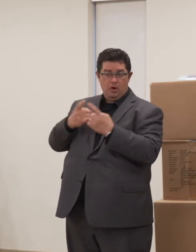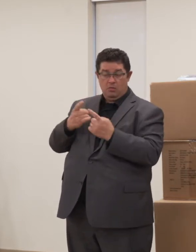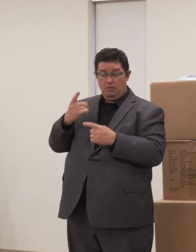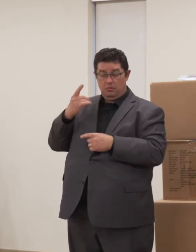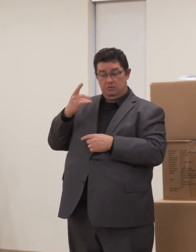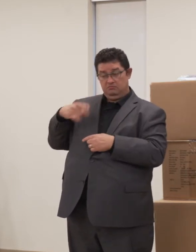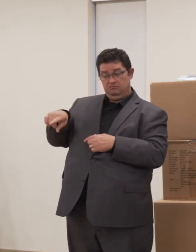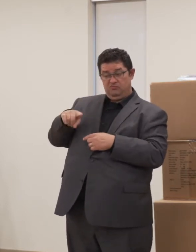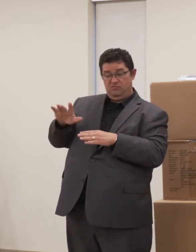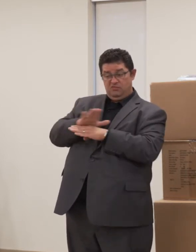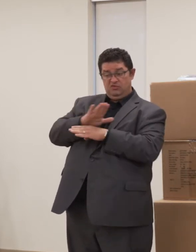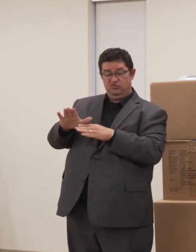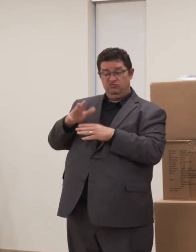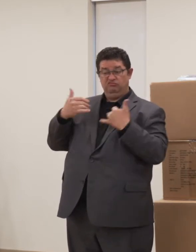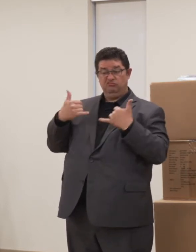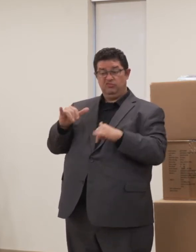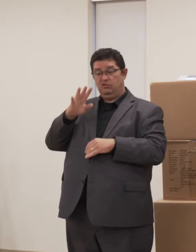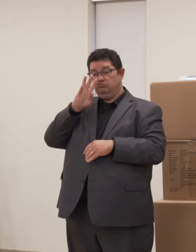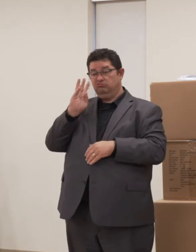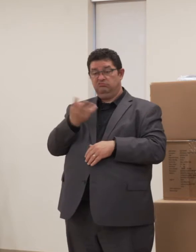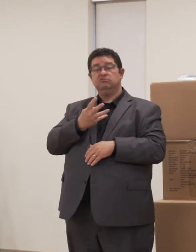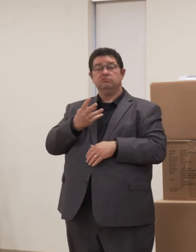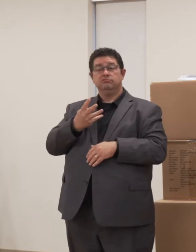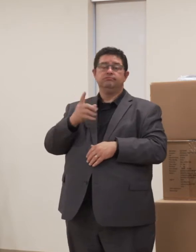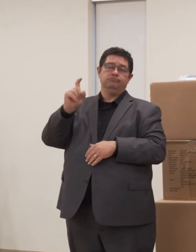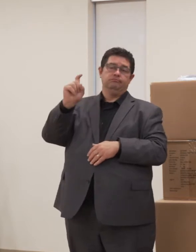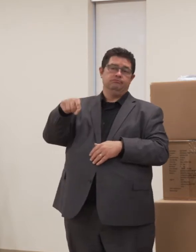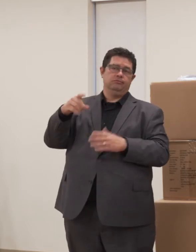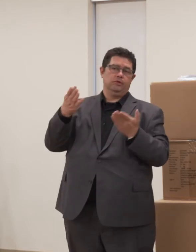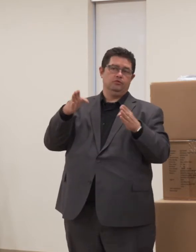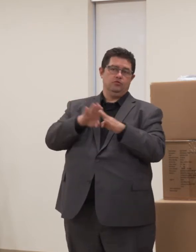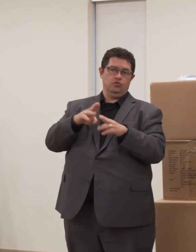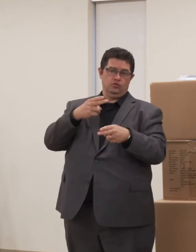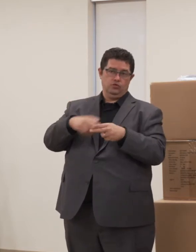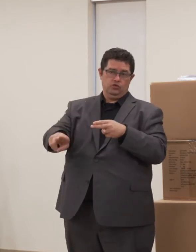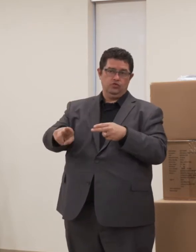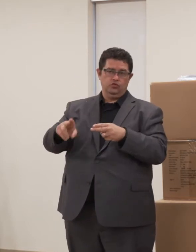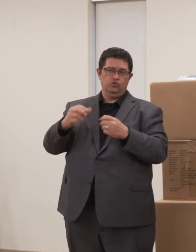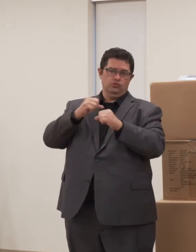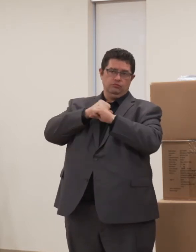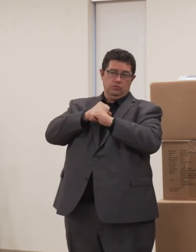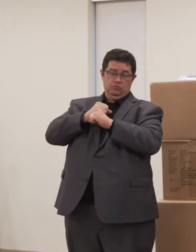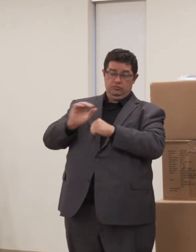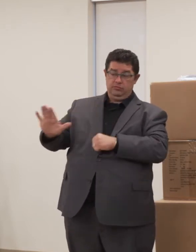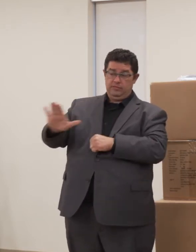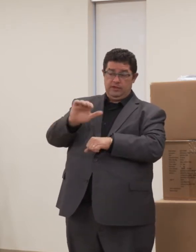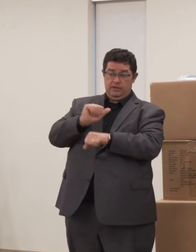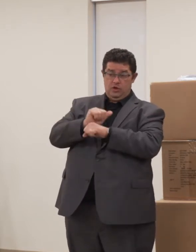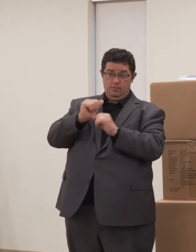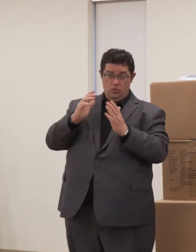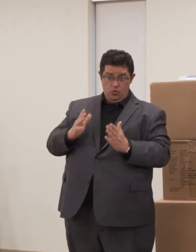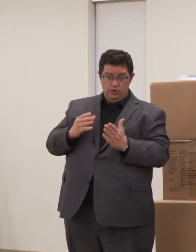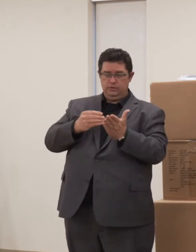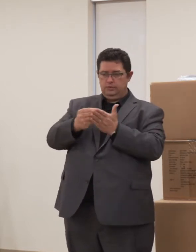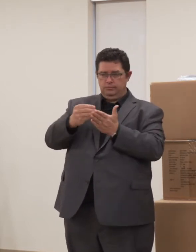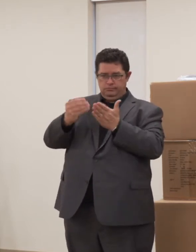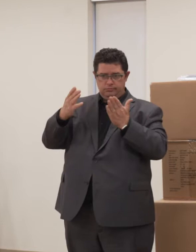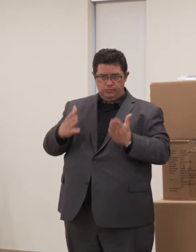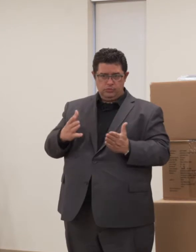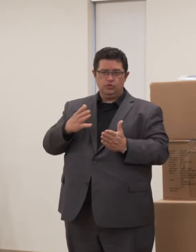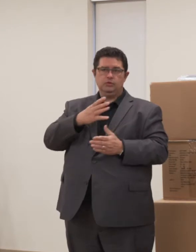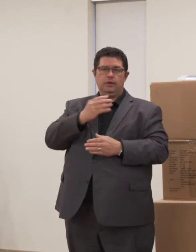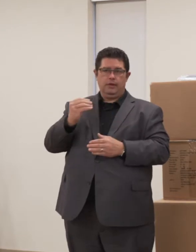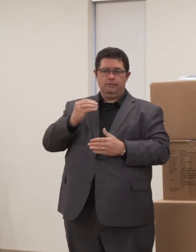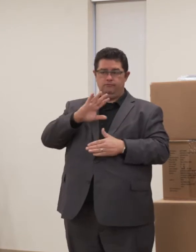not play by the rules, then they will have to close temporarily to protect their employees, their patrons, and of